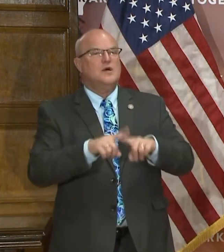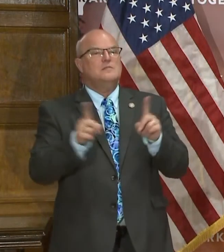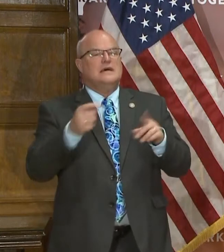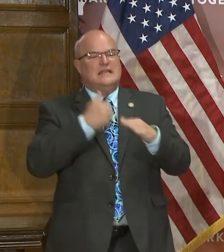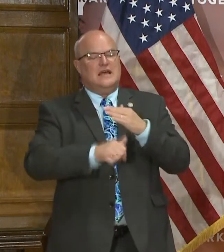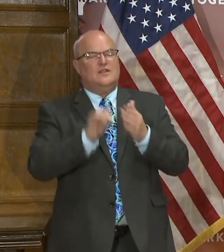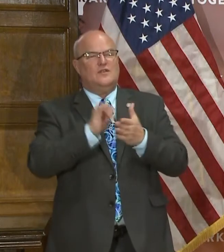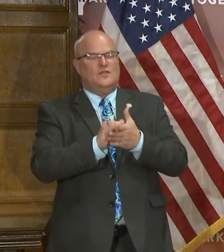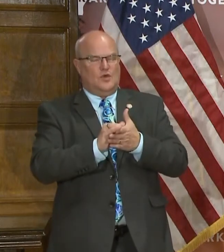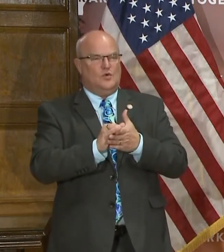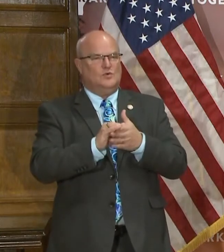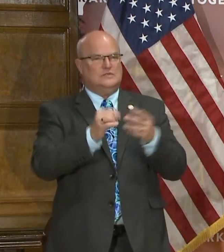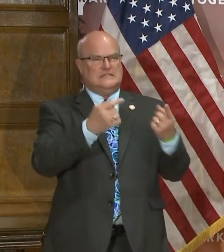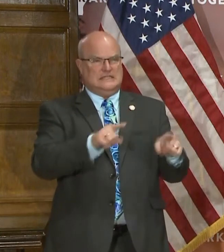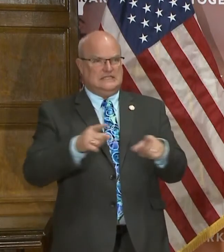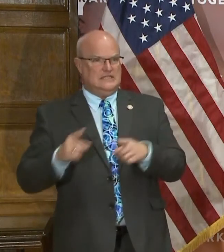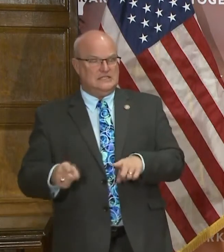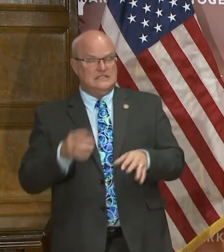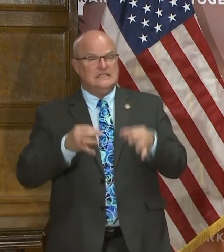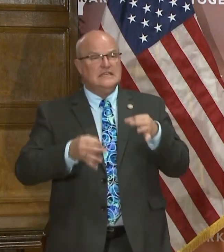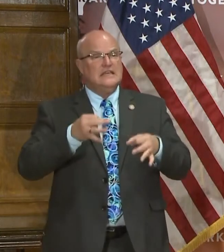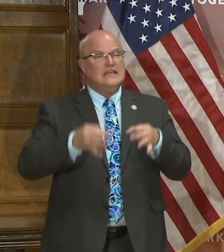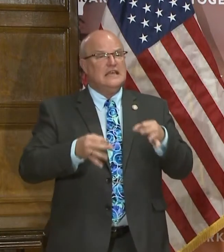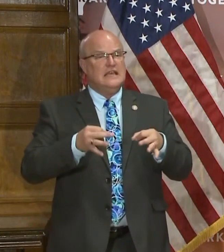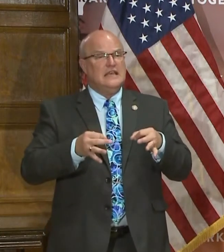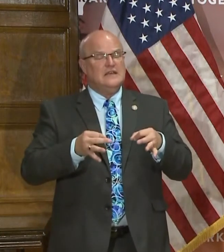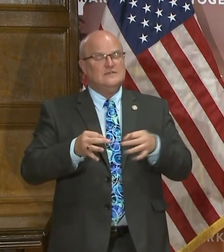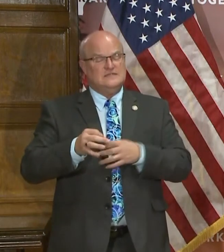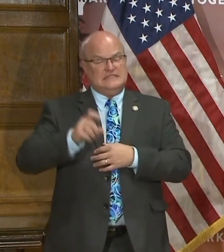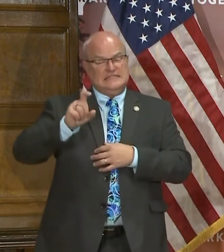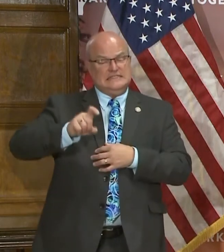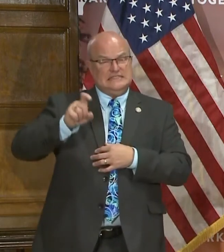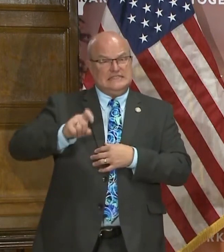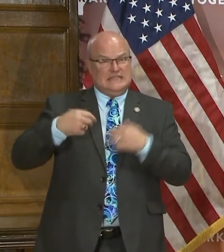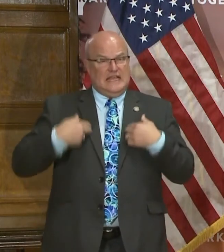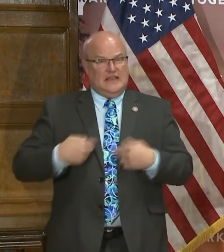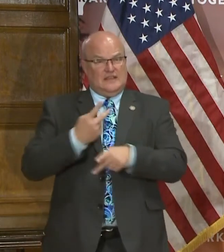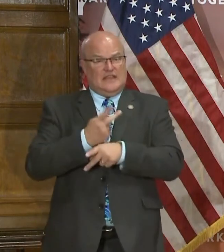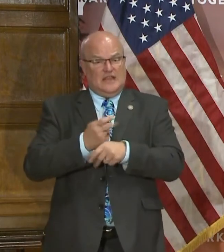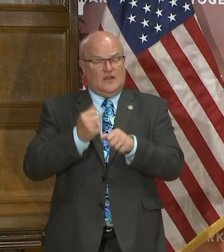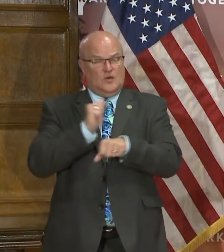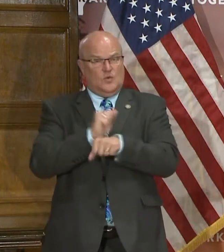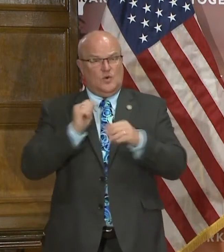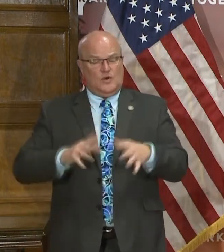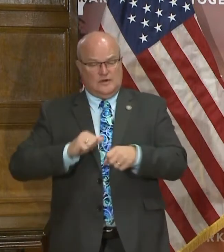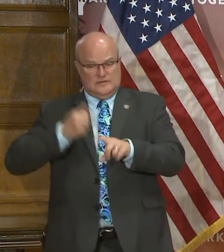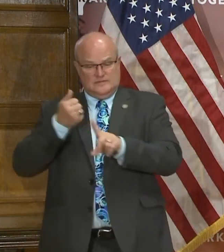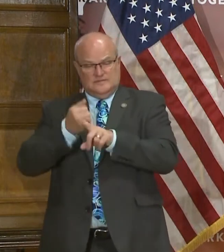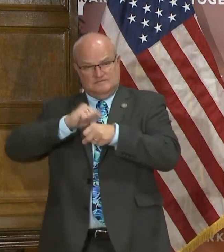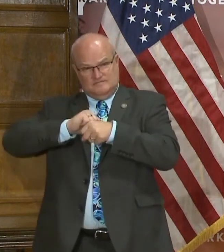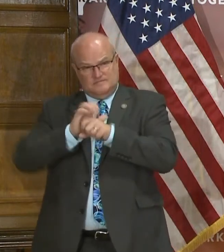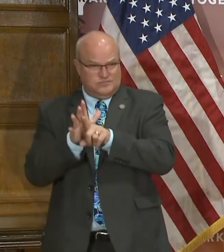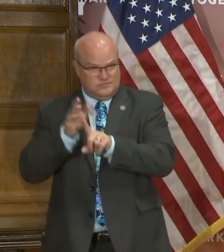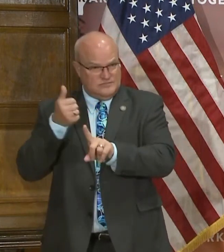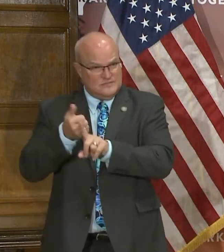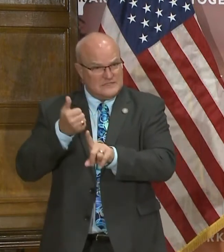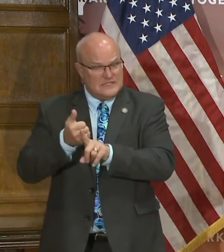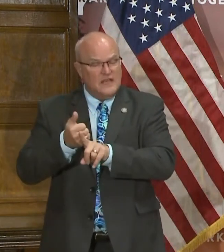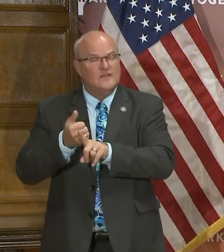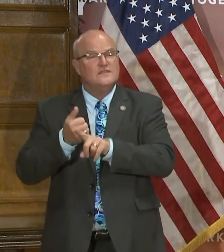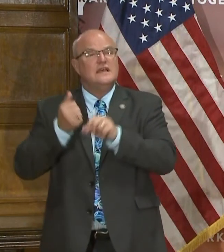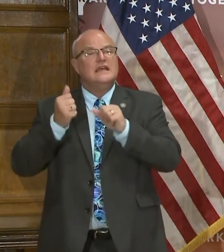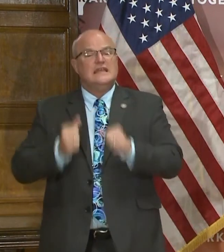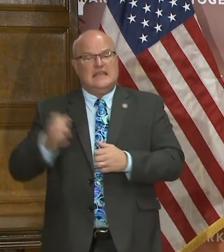under those extreme conditions, if an essential healthcare worker has been infected with COVID-19, they